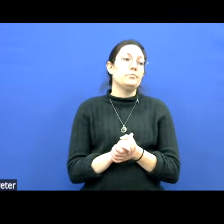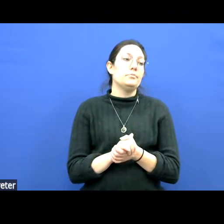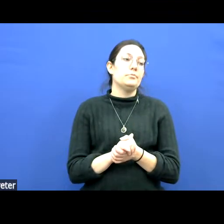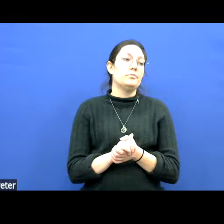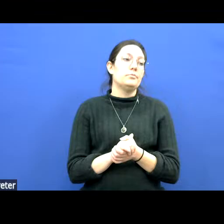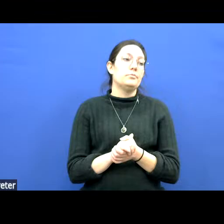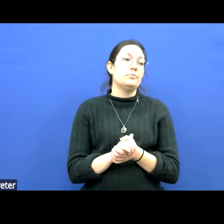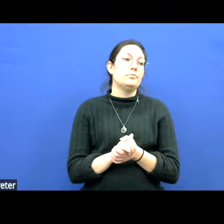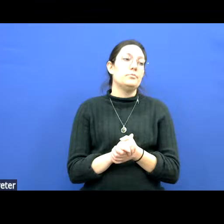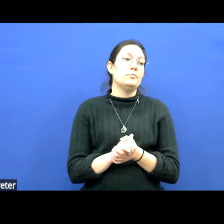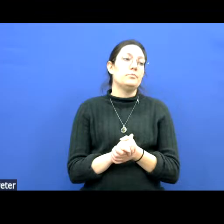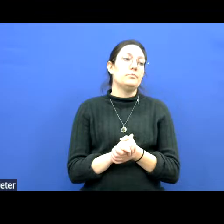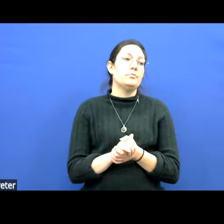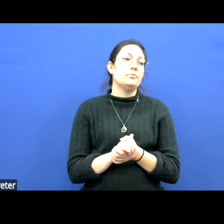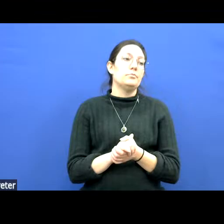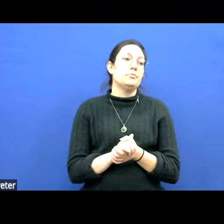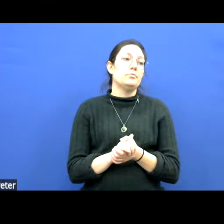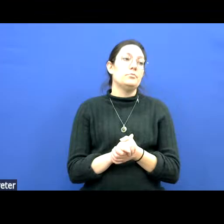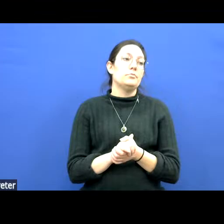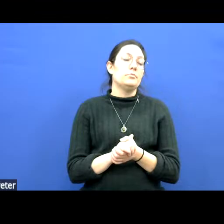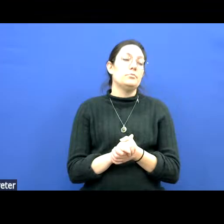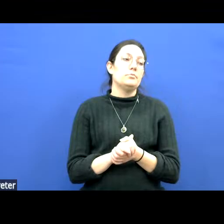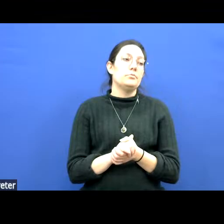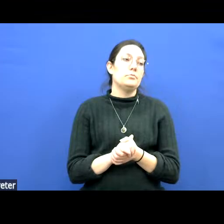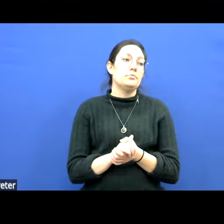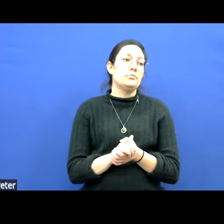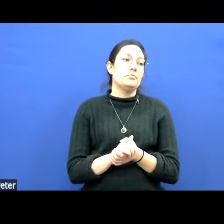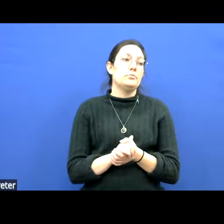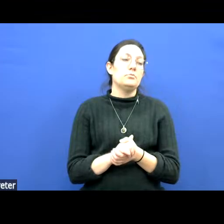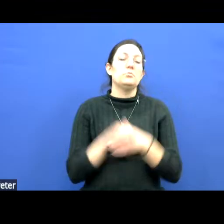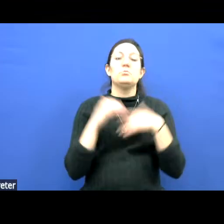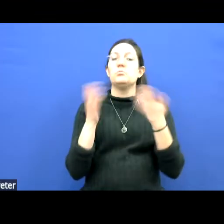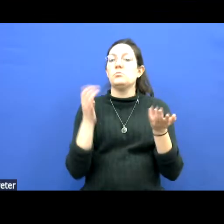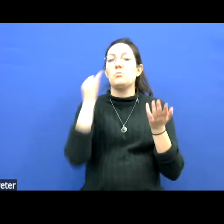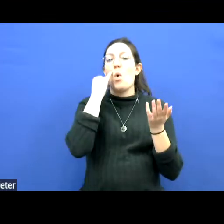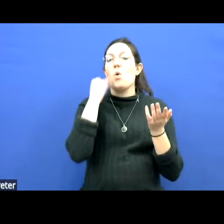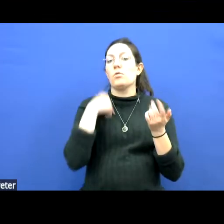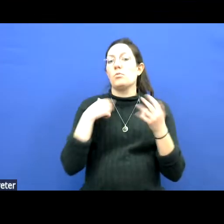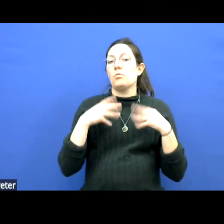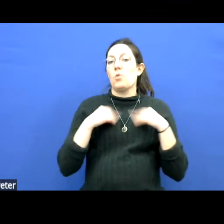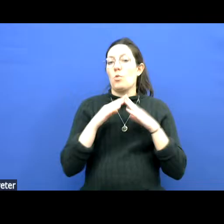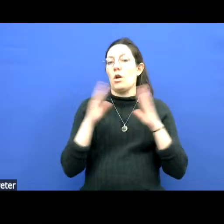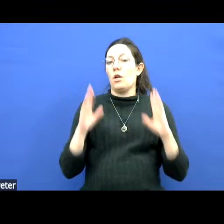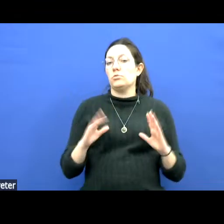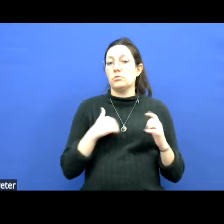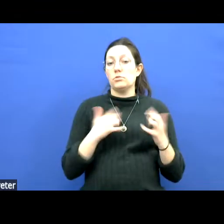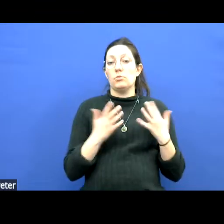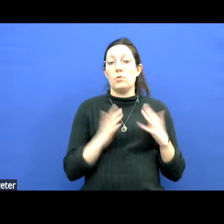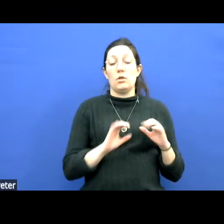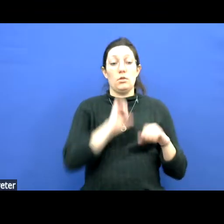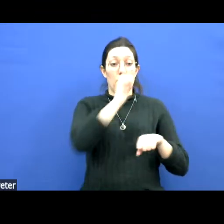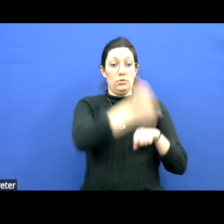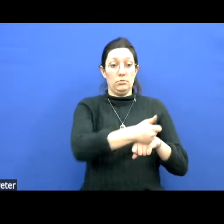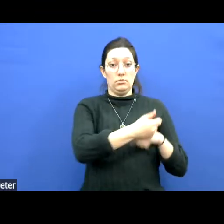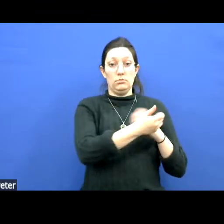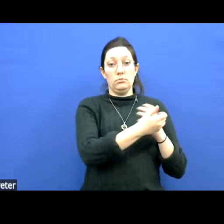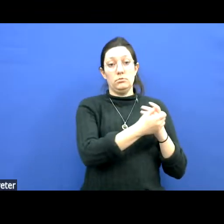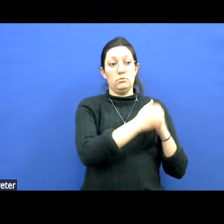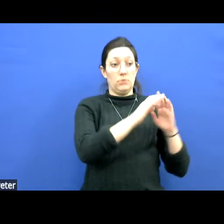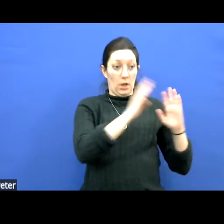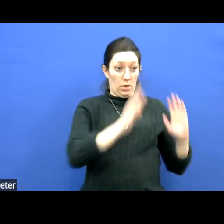so the idea is, if for instance, I'm doing a fence, I want to put up a fence. If I'm putting up a split rail fence